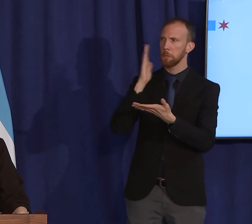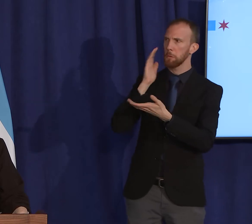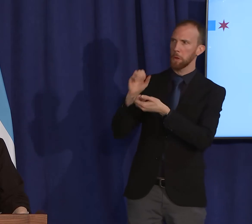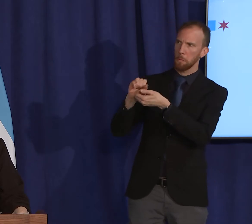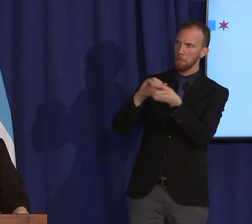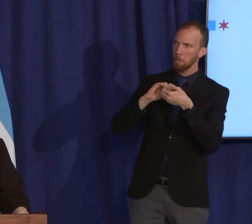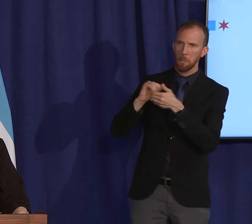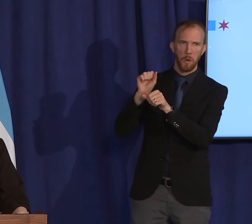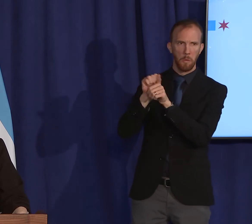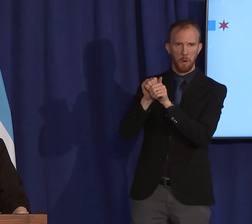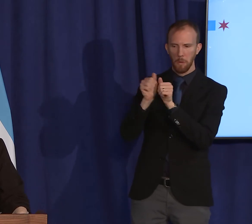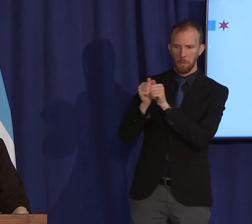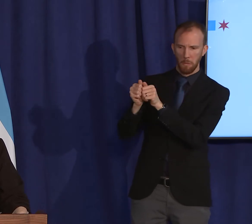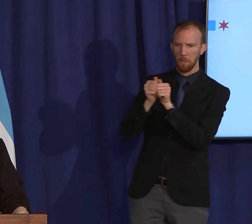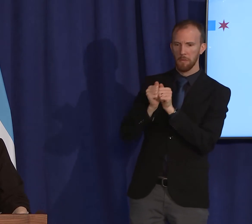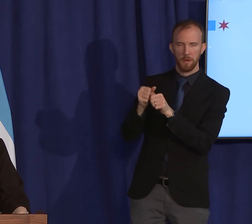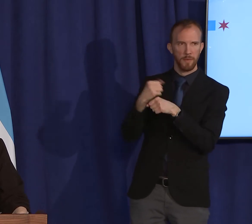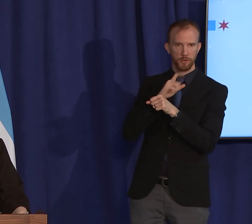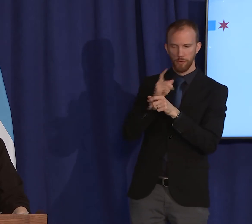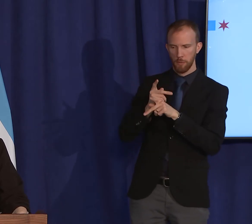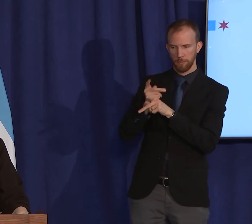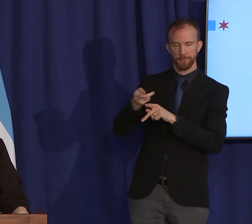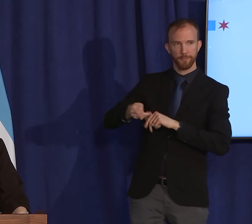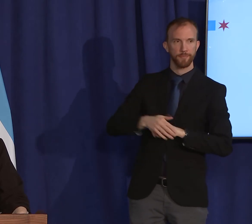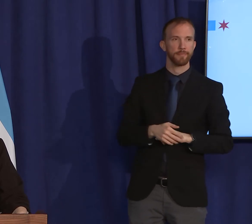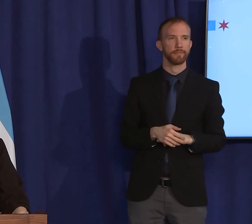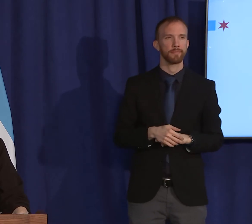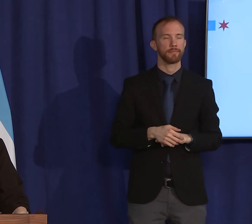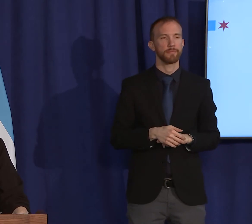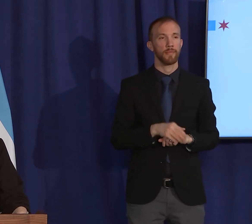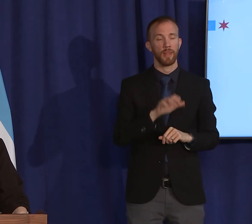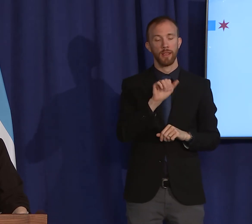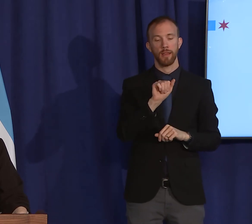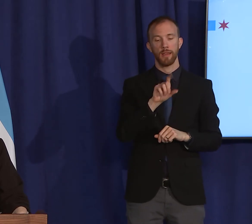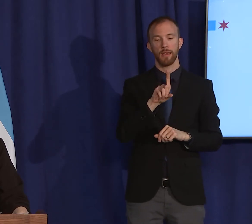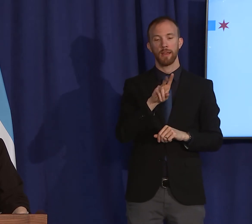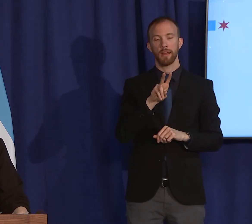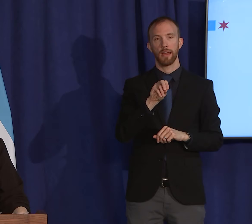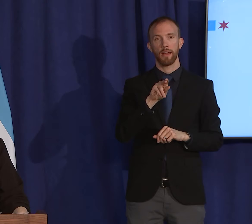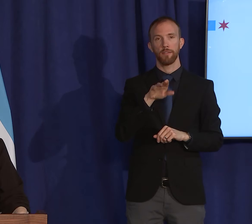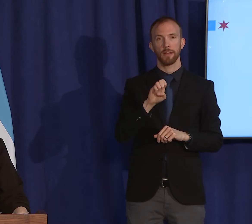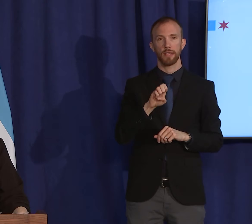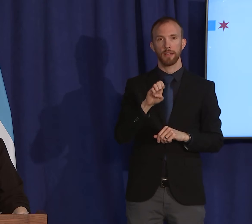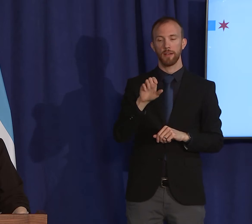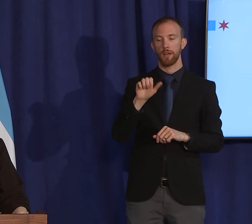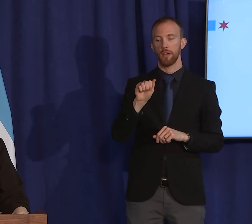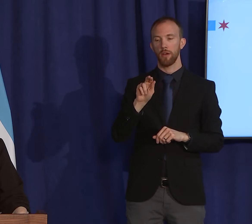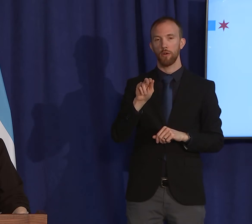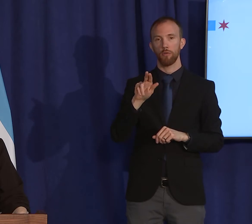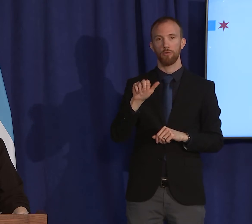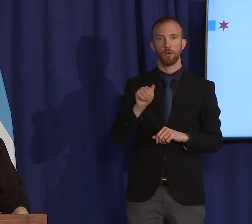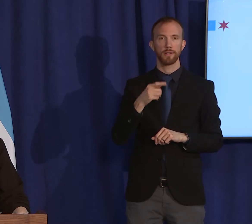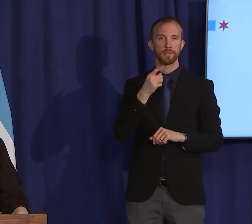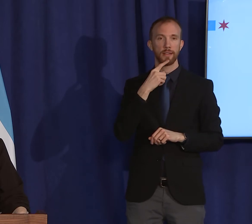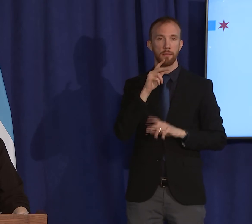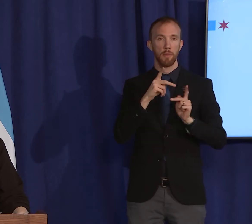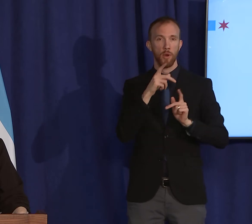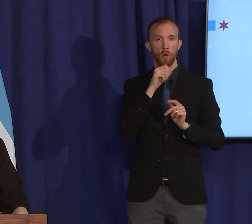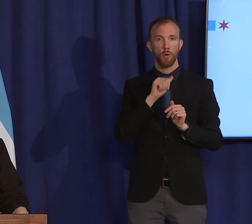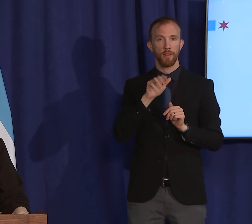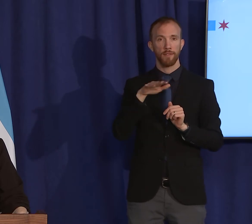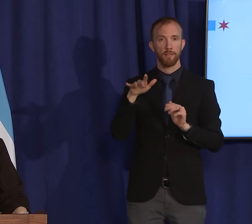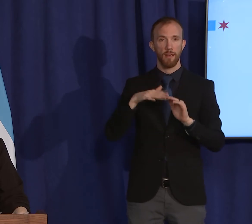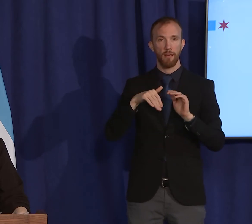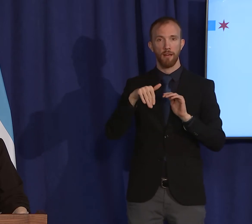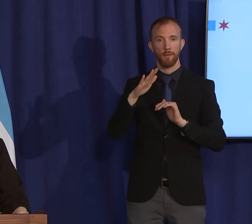to direct vaccine to Austin. WBEZ has a question. Advocate Aurora says they're now vaccinating people age 55 and up. Is this within the